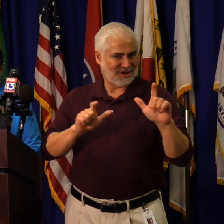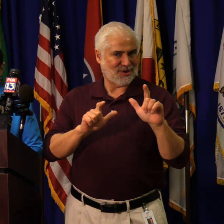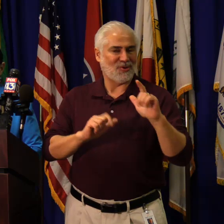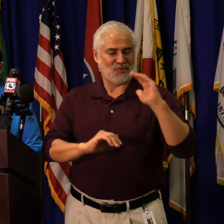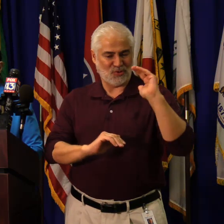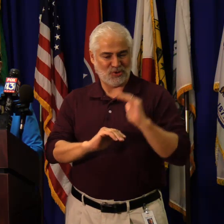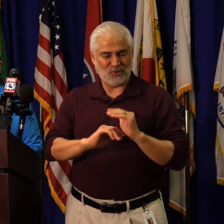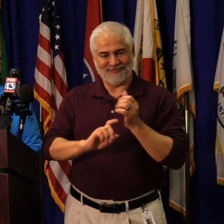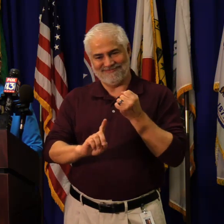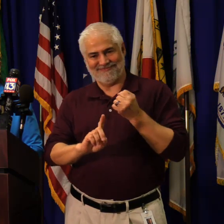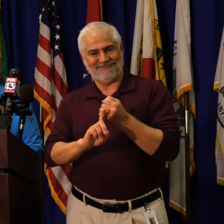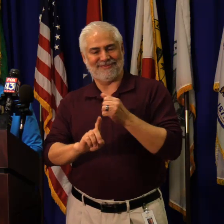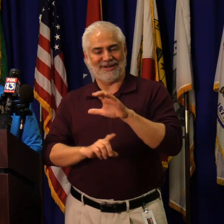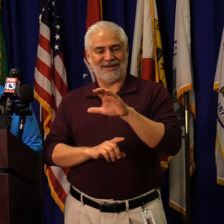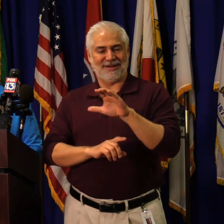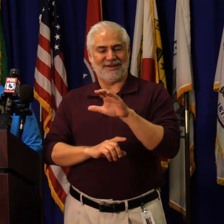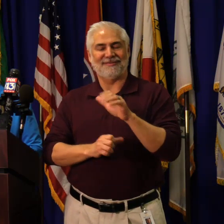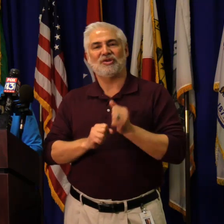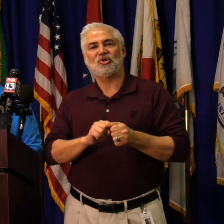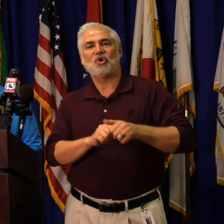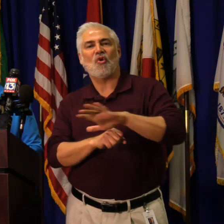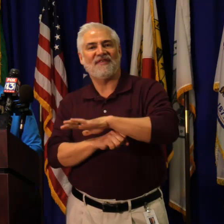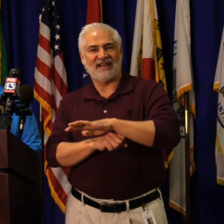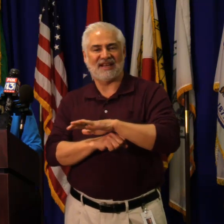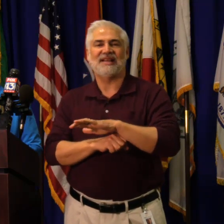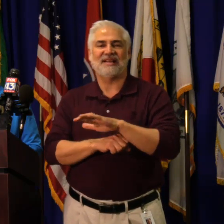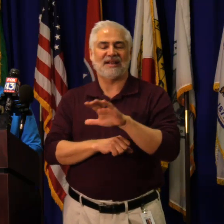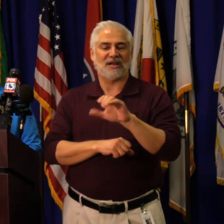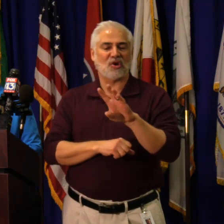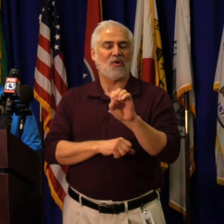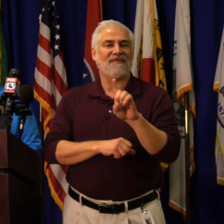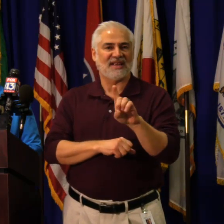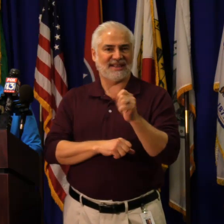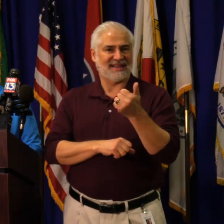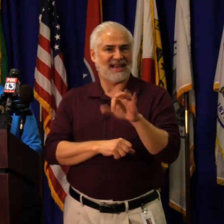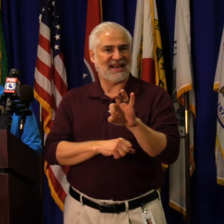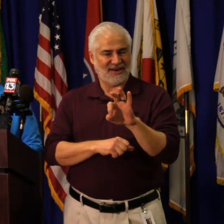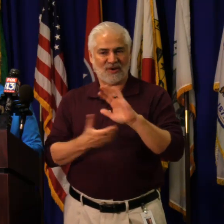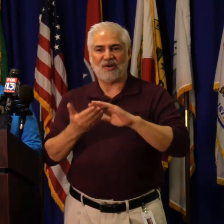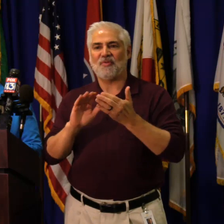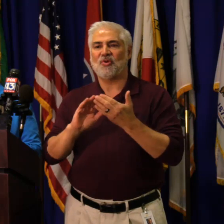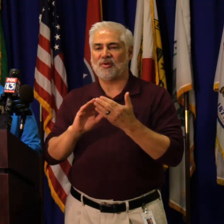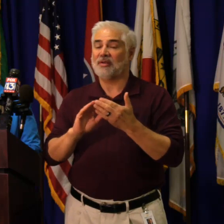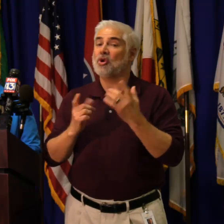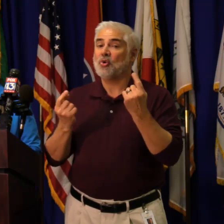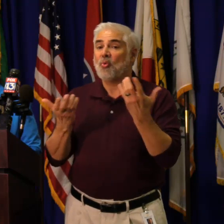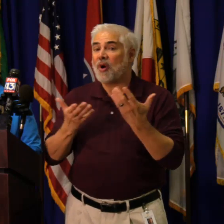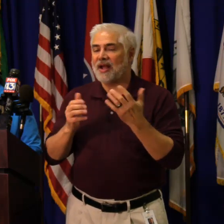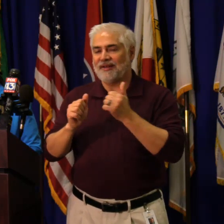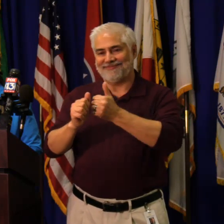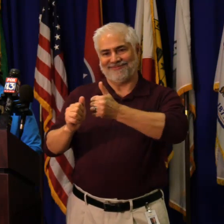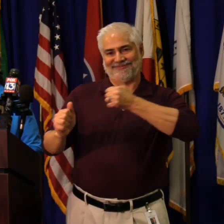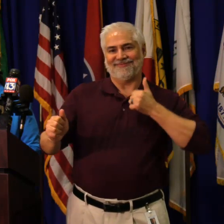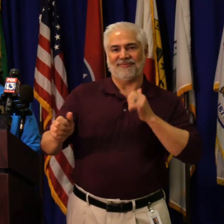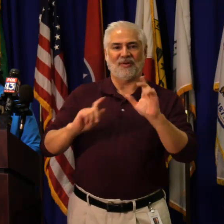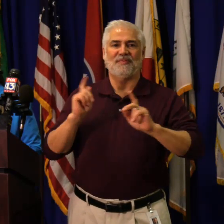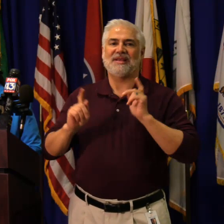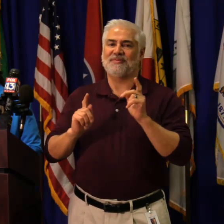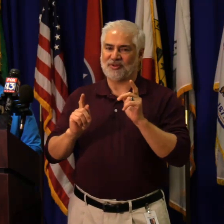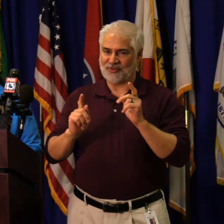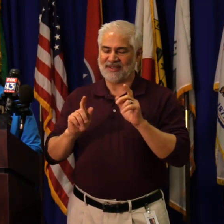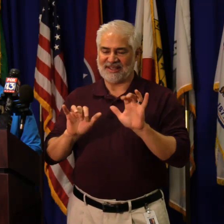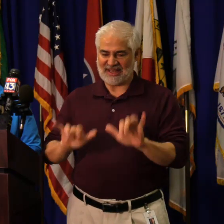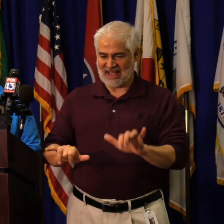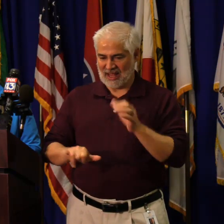reducing the impact of COVID-19 in our community, and the most important thing we can do is stay away from others, really adhere to